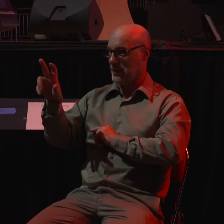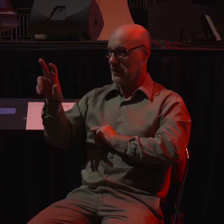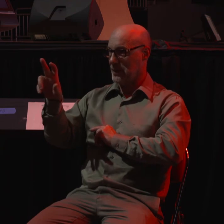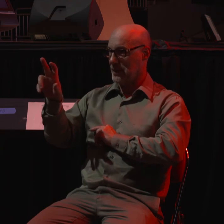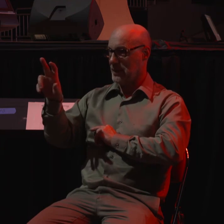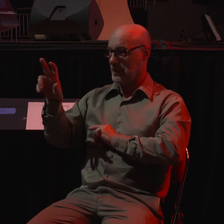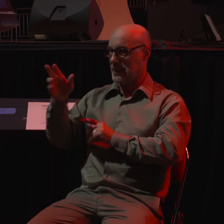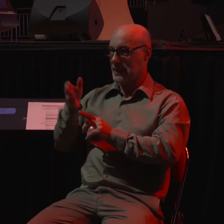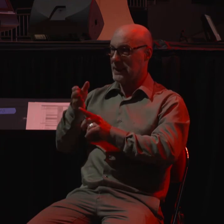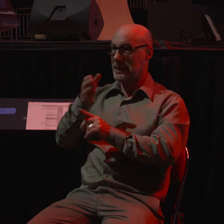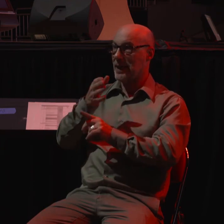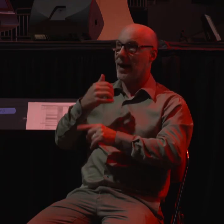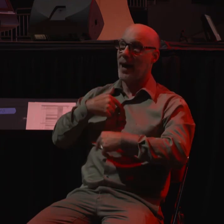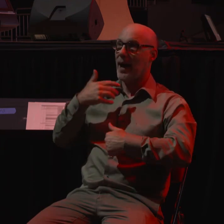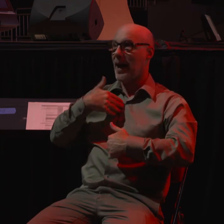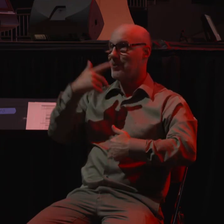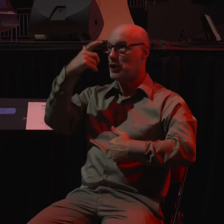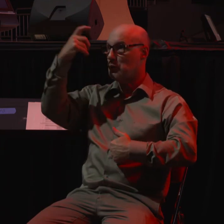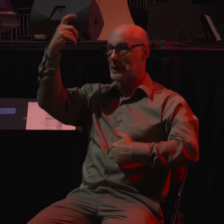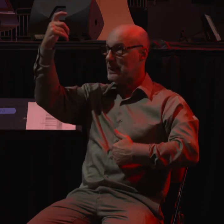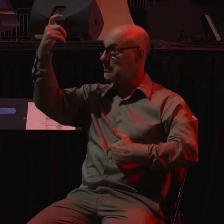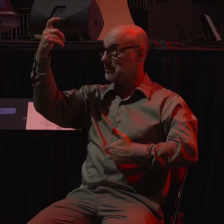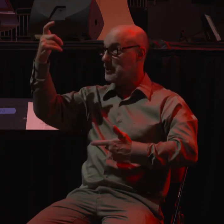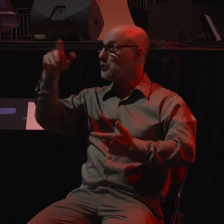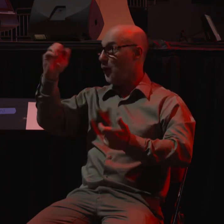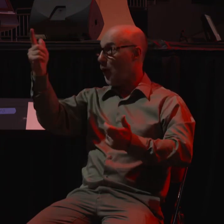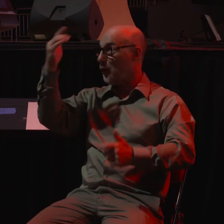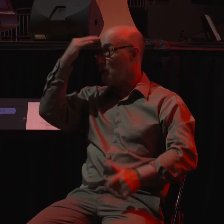Anything other than I Have a Dream.